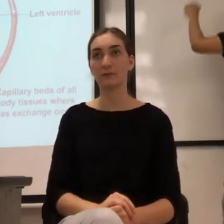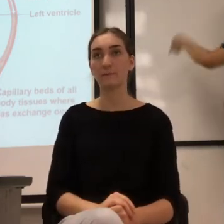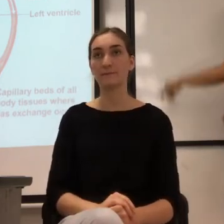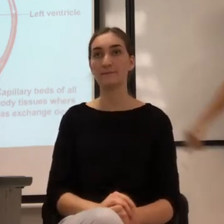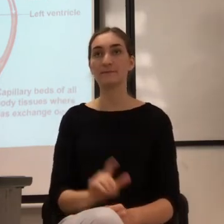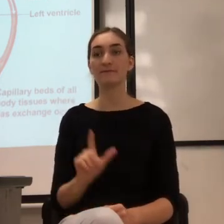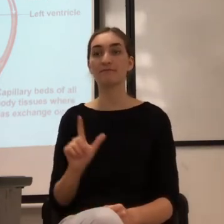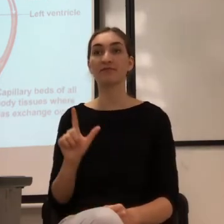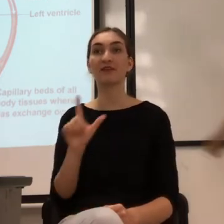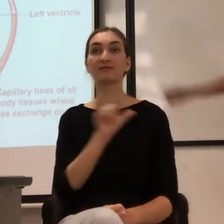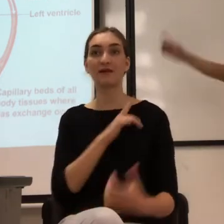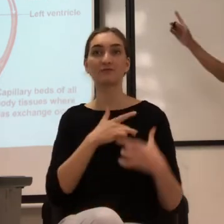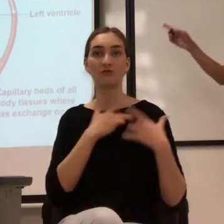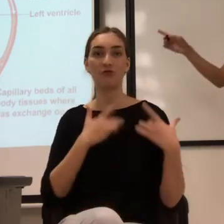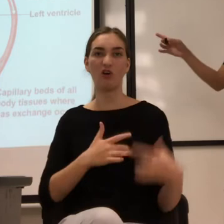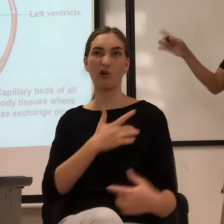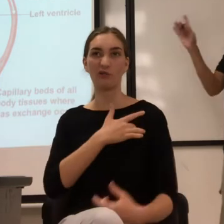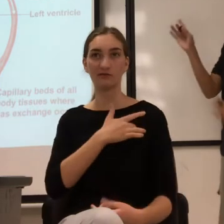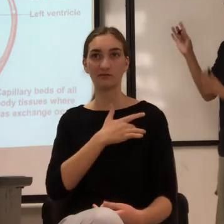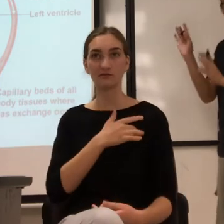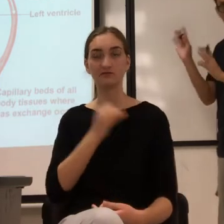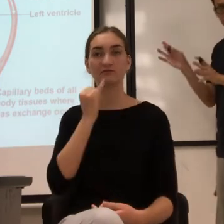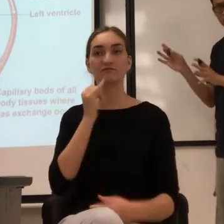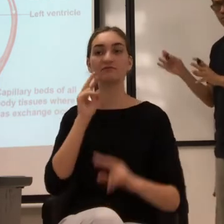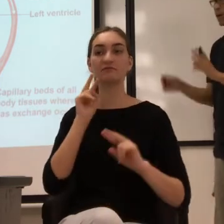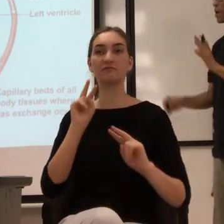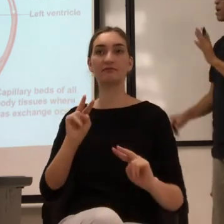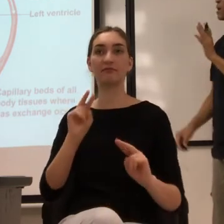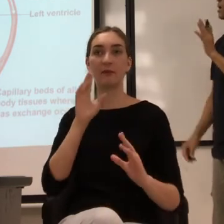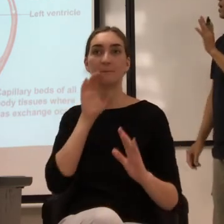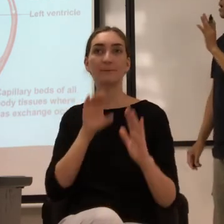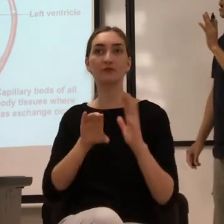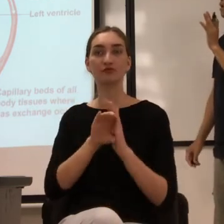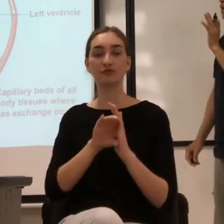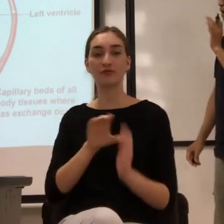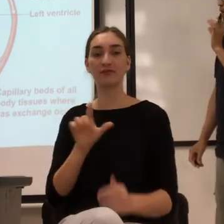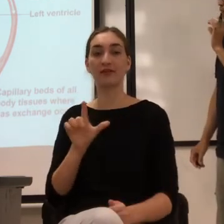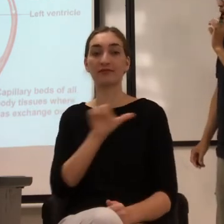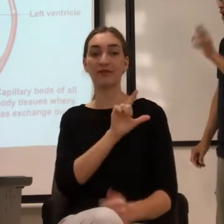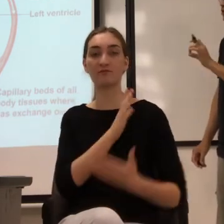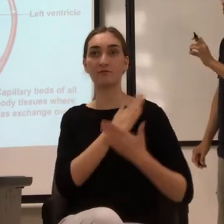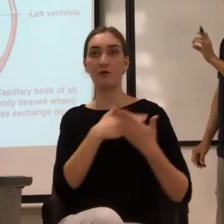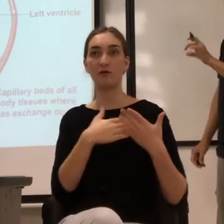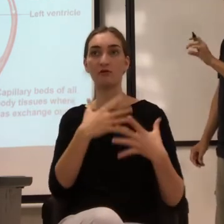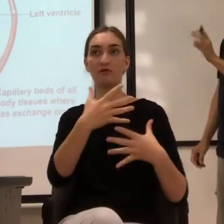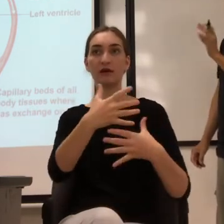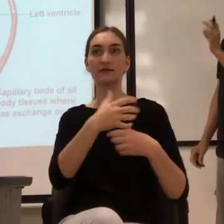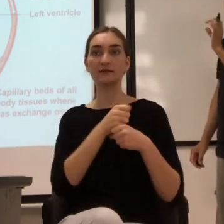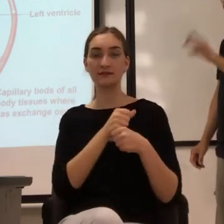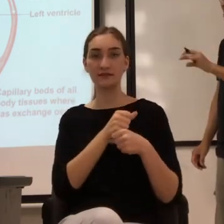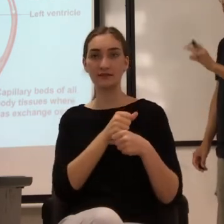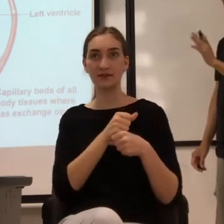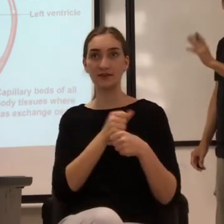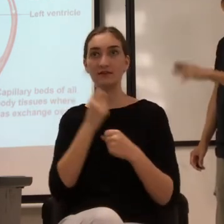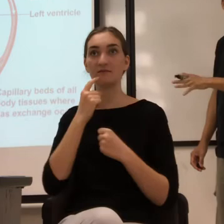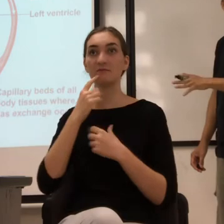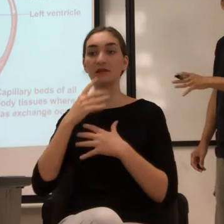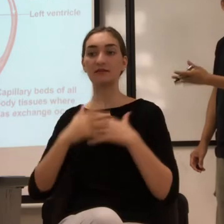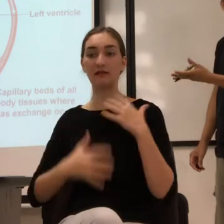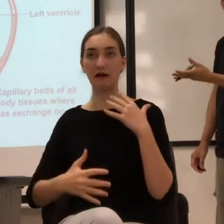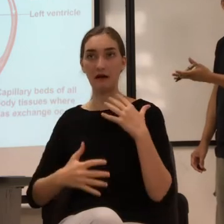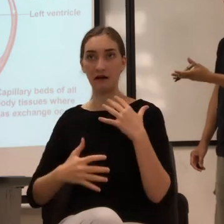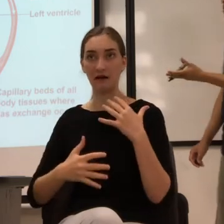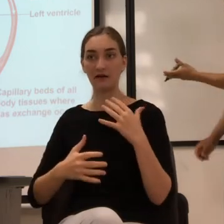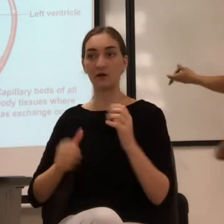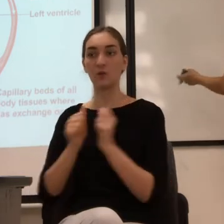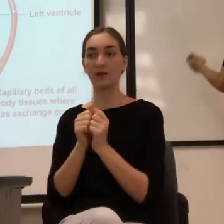Now, the left heart, if you look at the picture, is basically receiving the oxygenated blood that just came from the lungs, right?